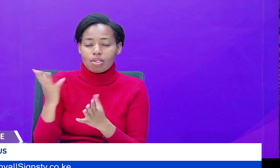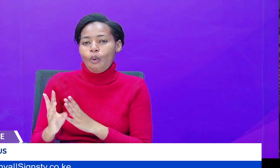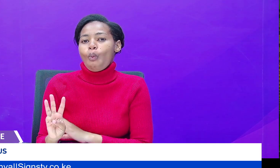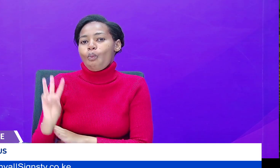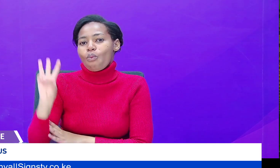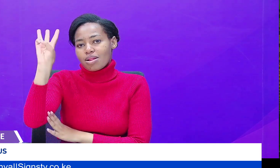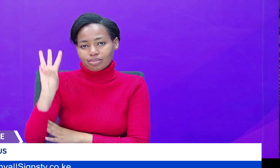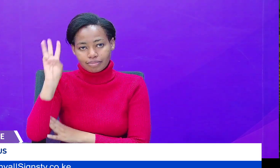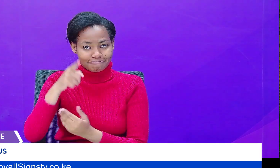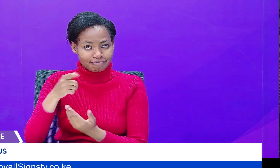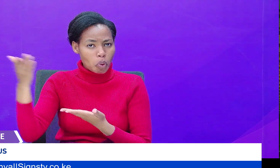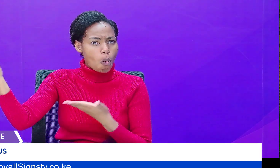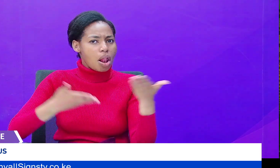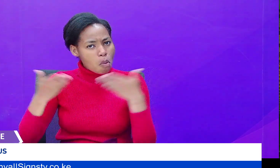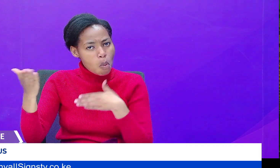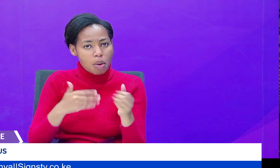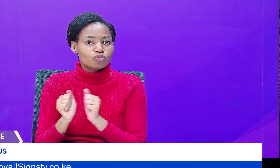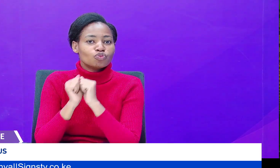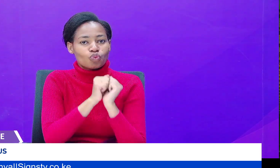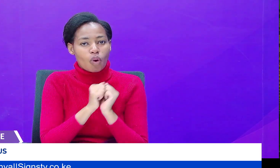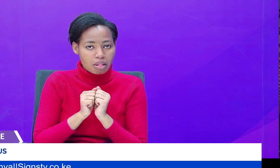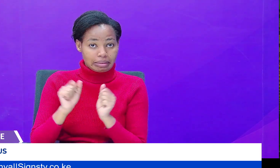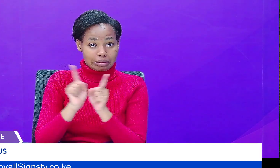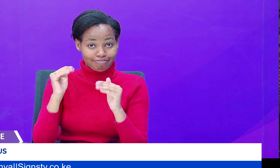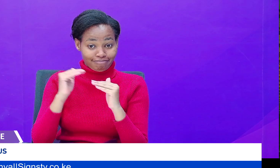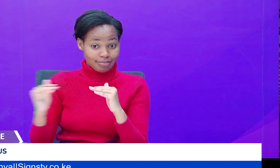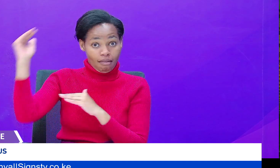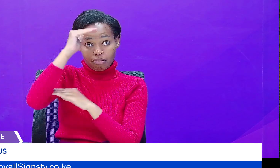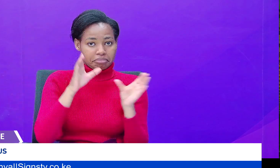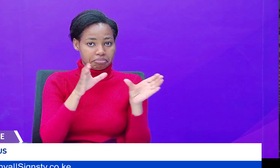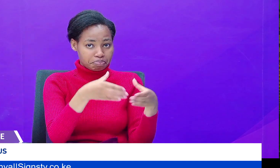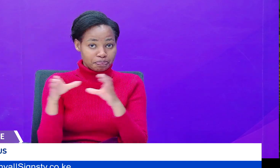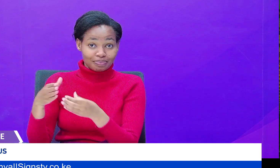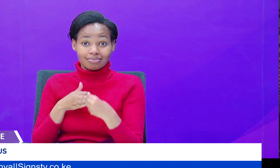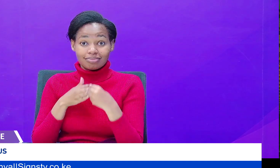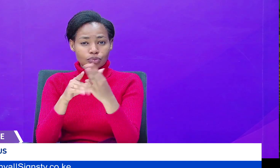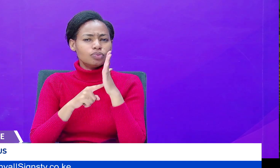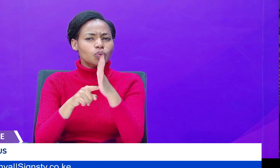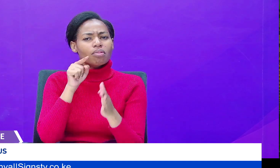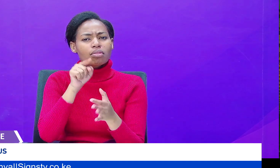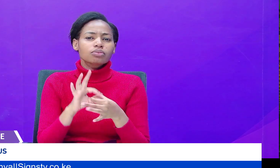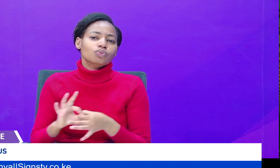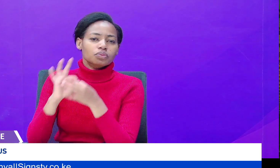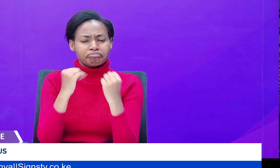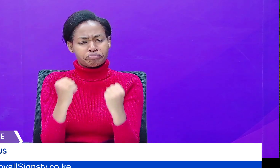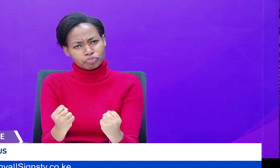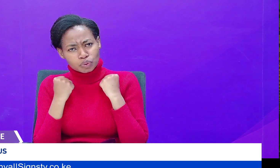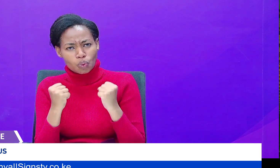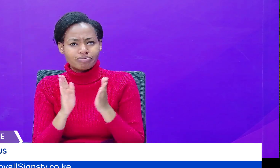20th anniversary celebration with a major rally in Wajir, bringing together senior party